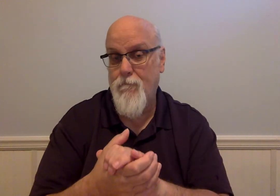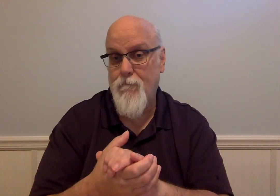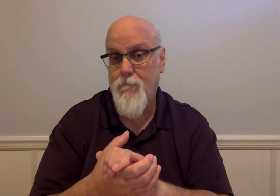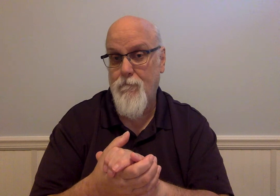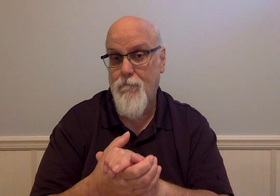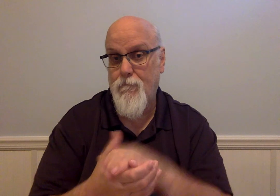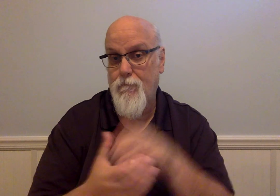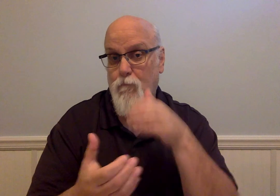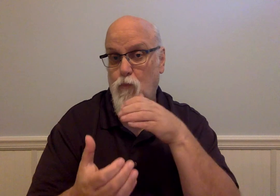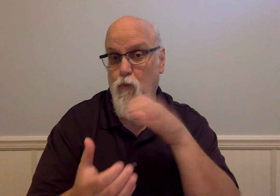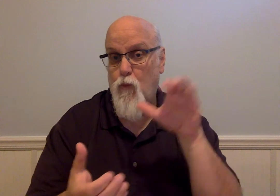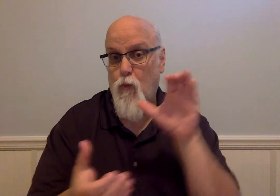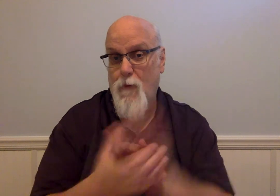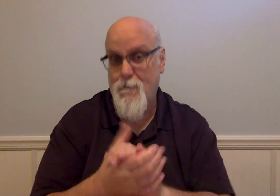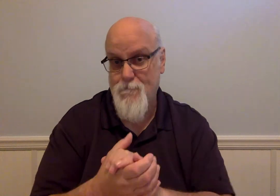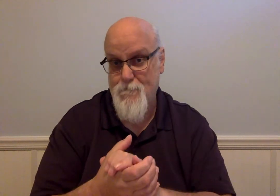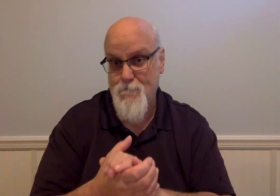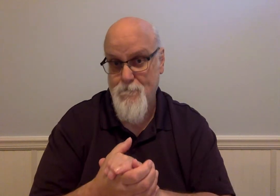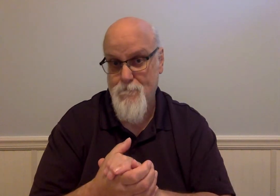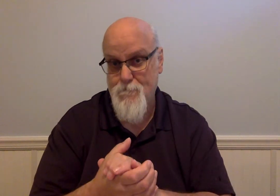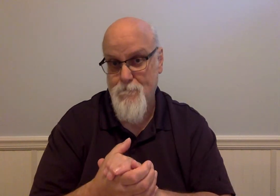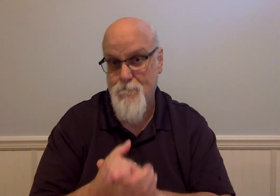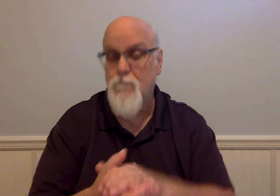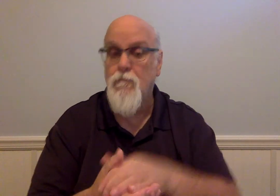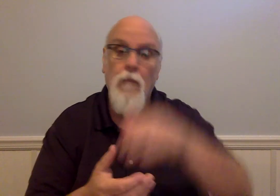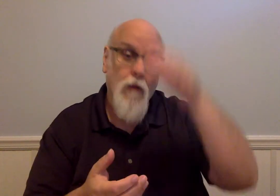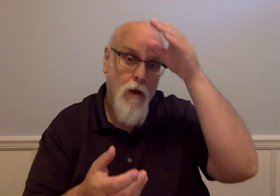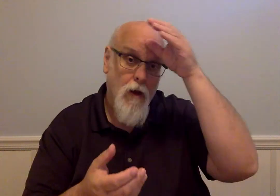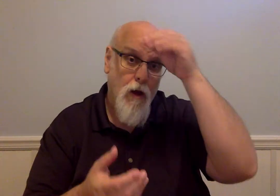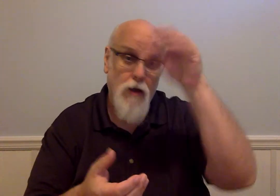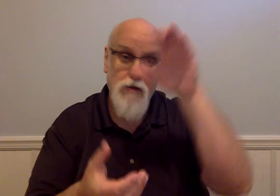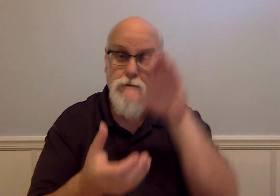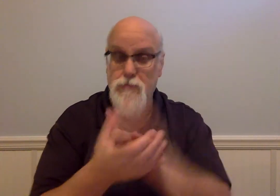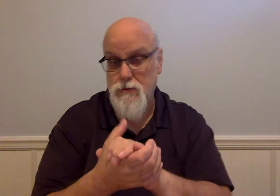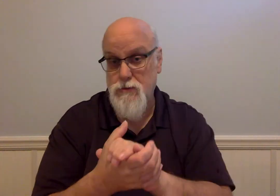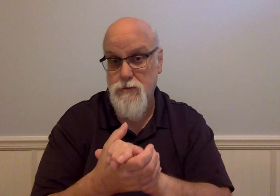A wife is, you say girl married, and your husband is boy married.